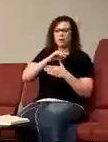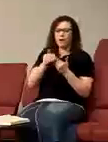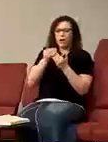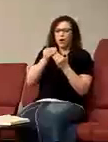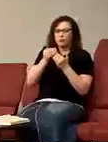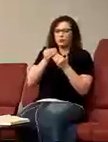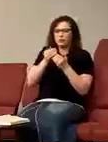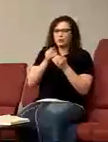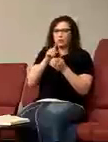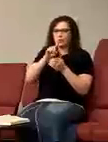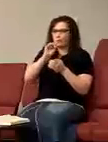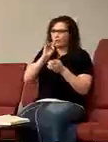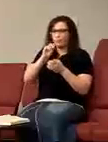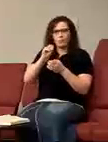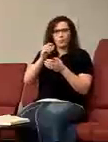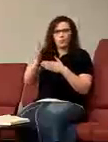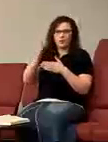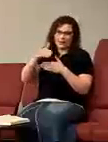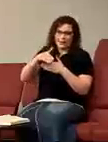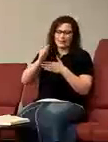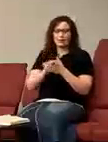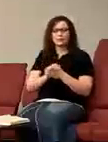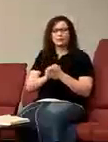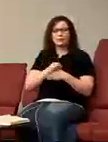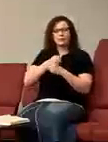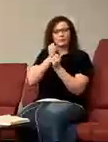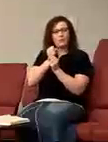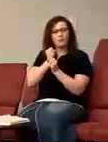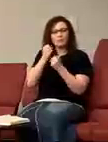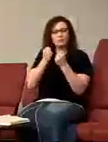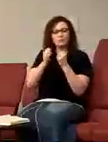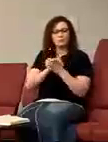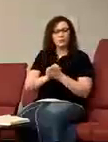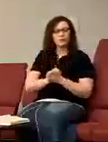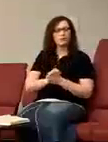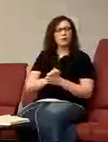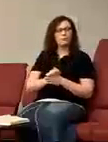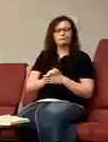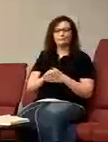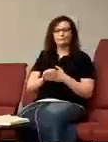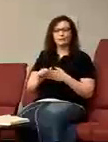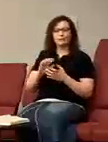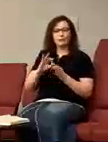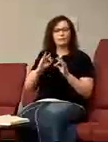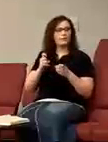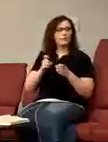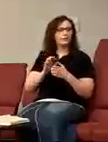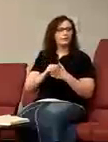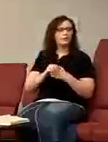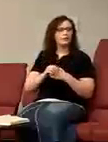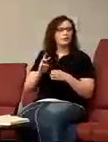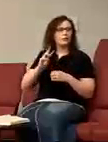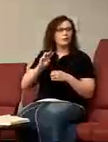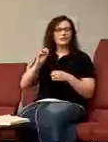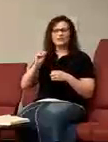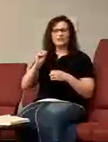180, you know, to make the car run. And so he put that back on right, turned the thing back, put everything back, charged me $60, and that thing went out like a